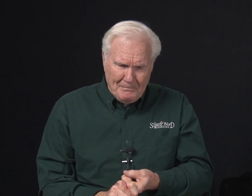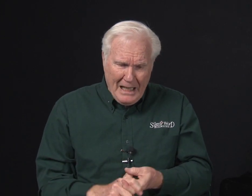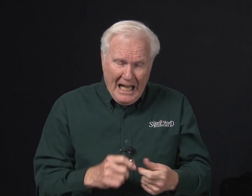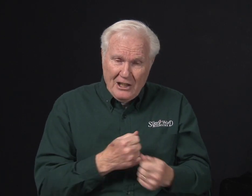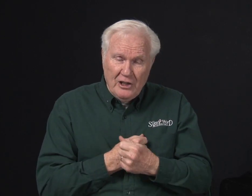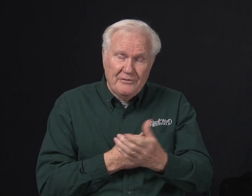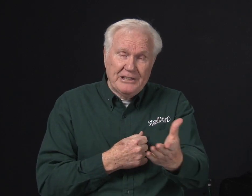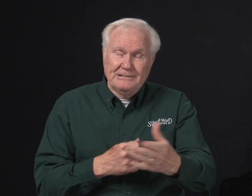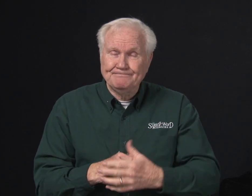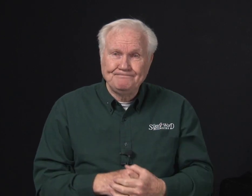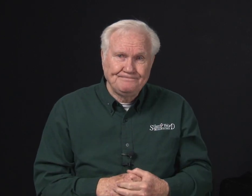I loved him.